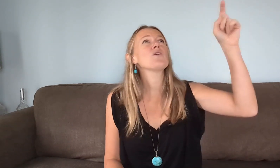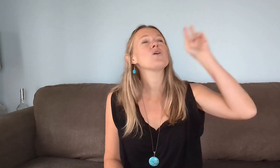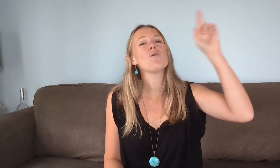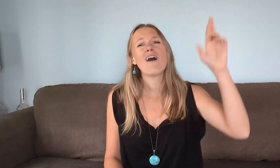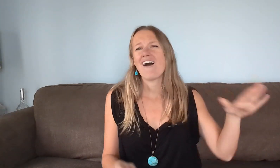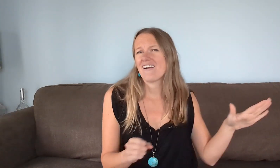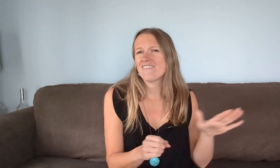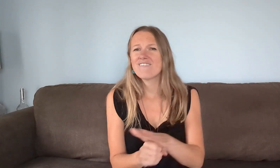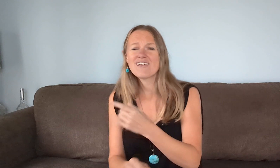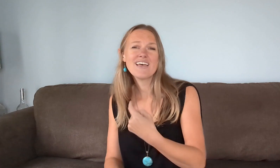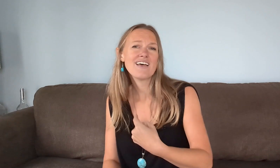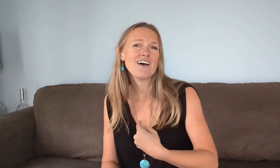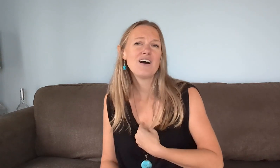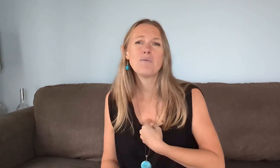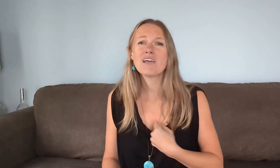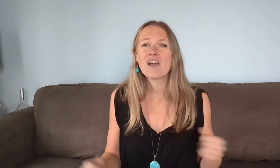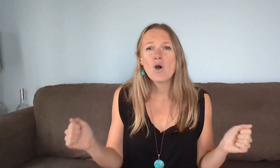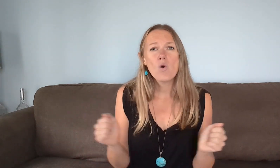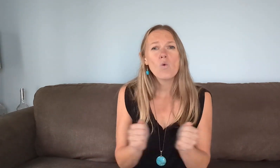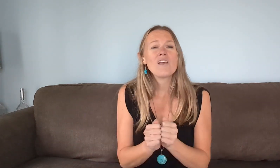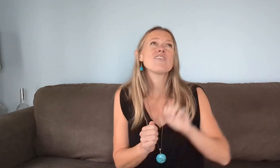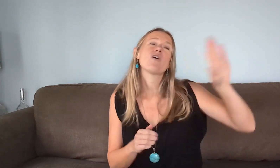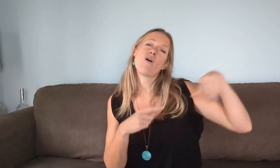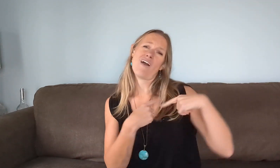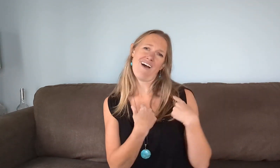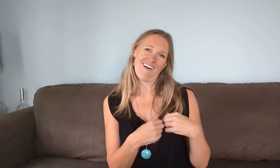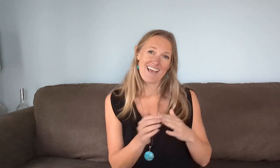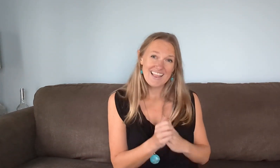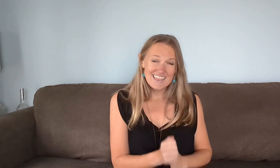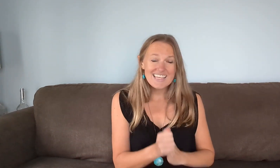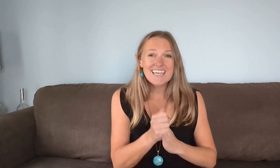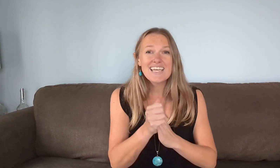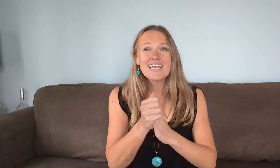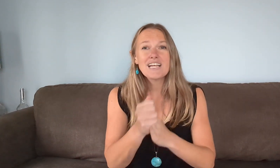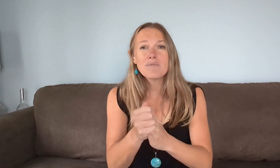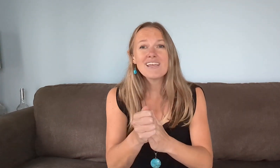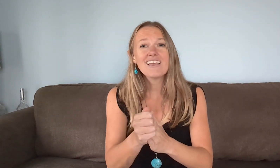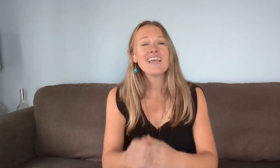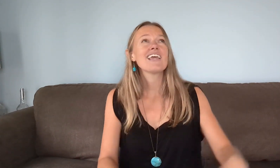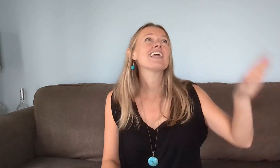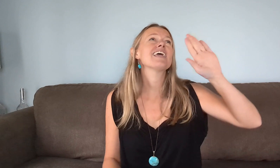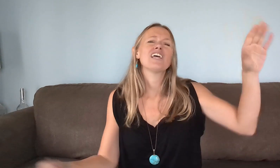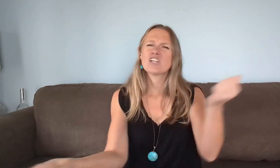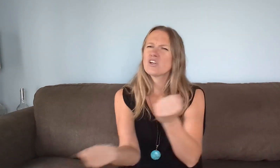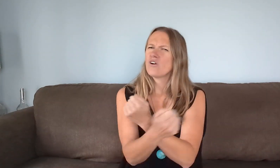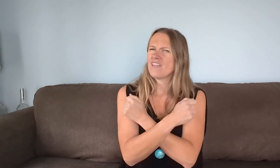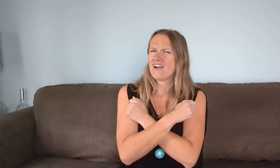you are, and fill me with your heart and lead me in your love